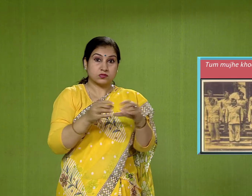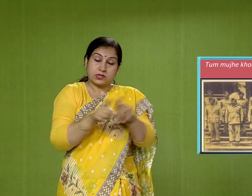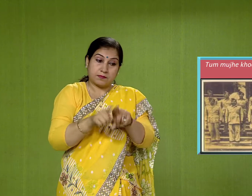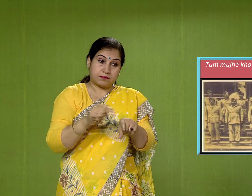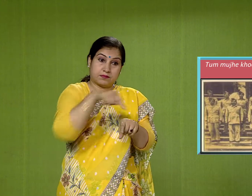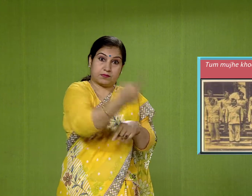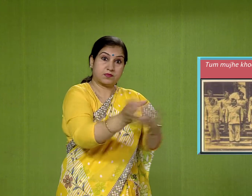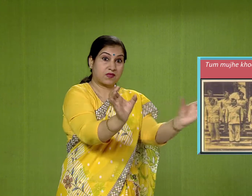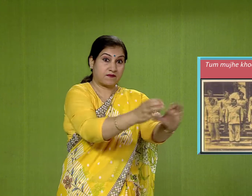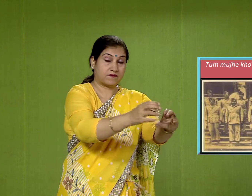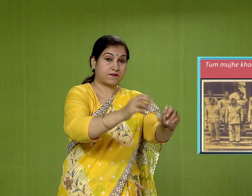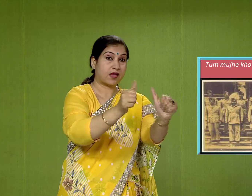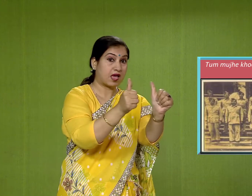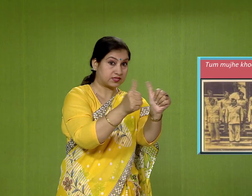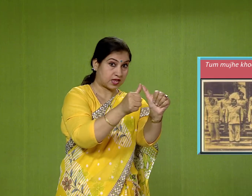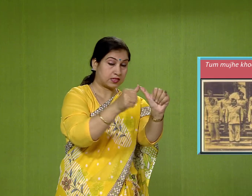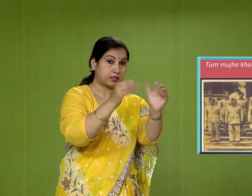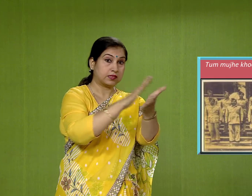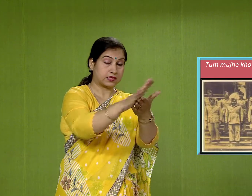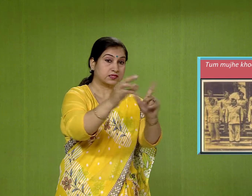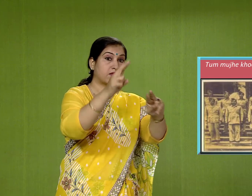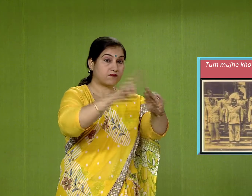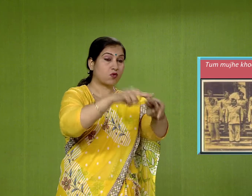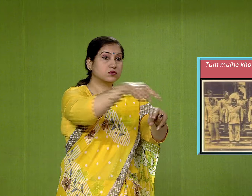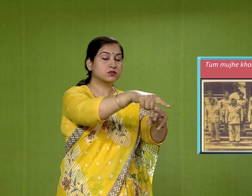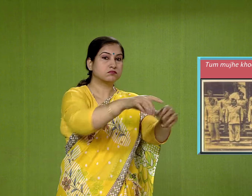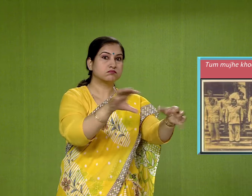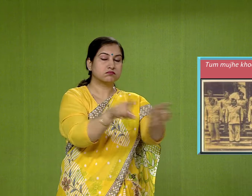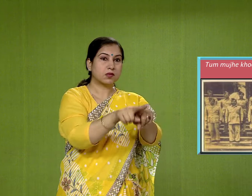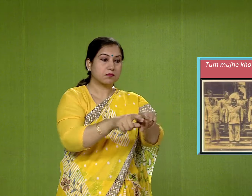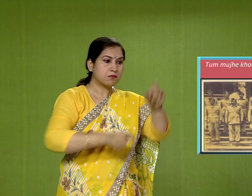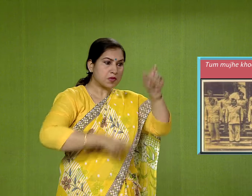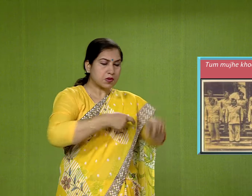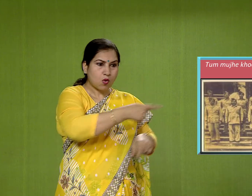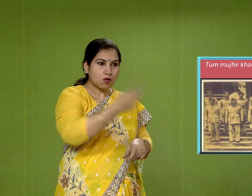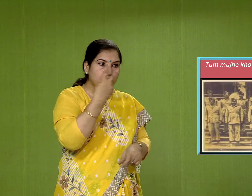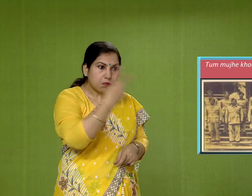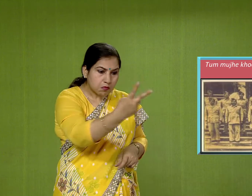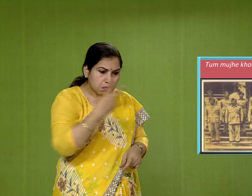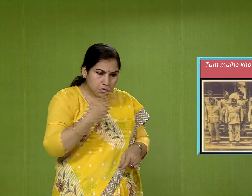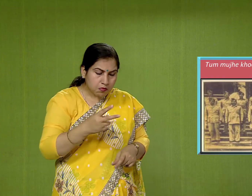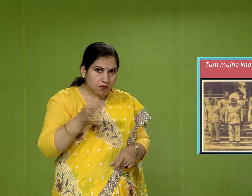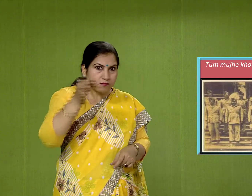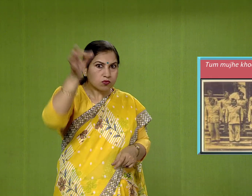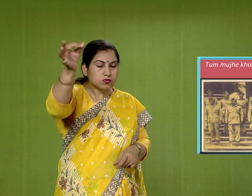Azad Hind Fauj became a great source of inspiration for the future